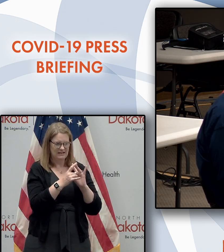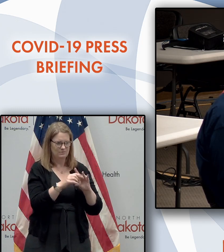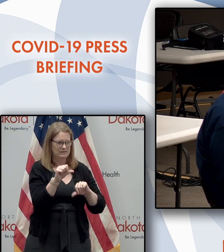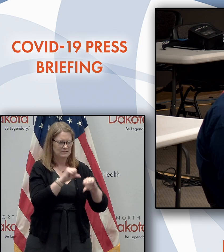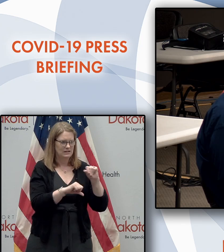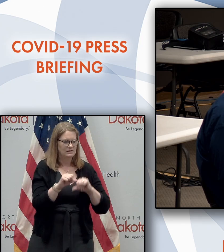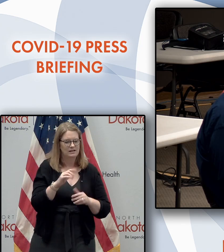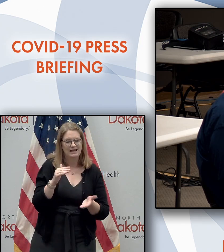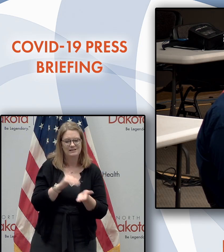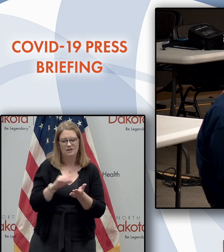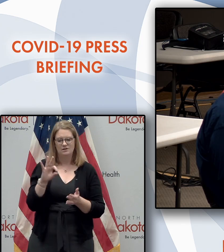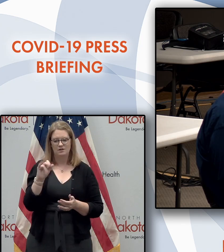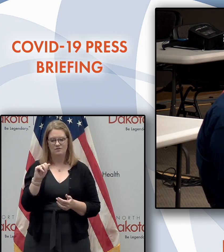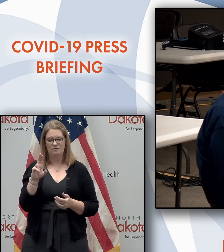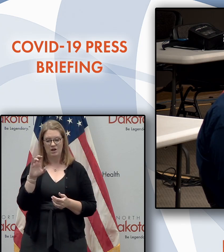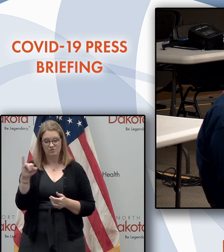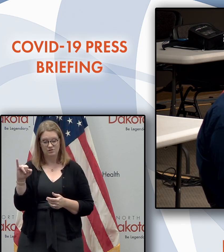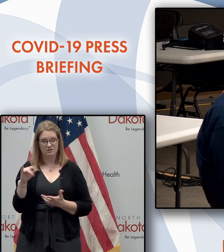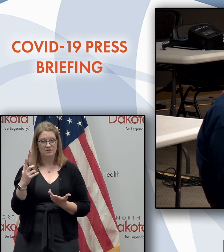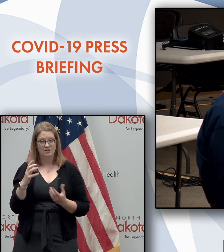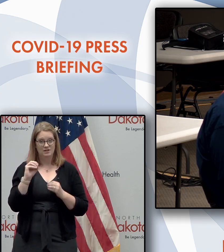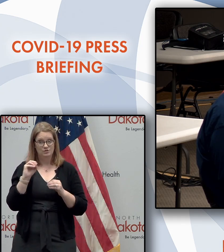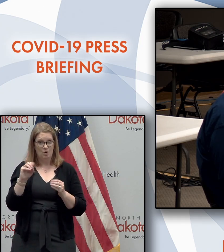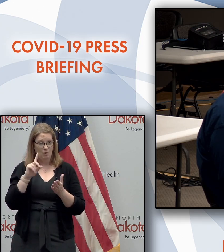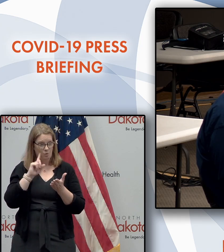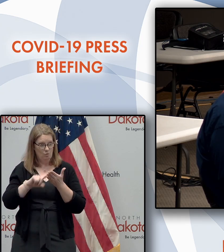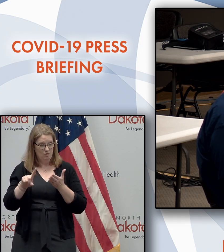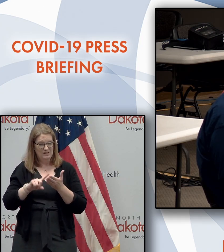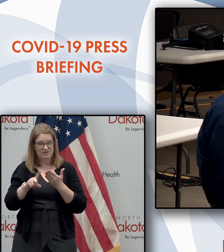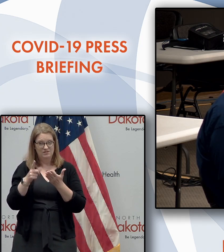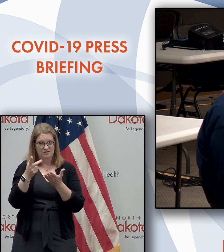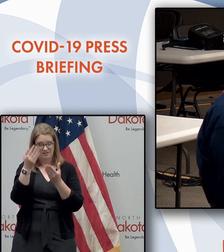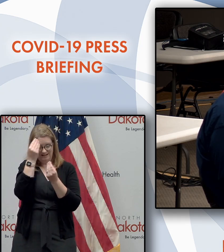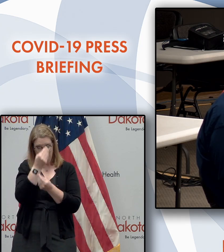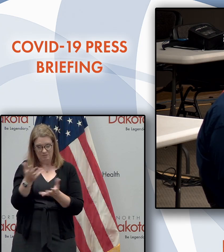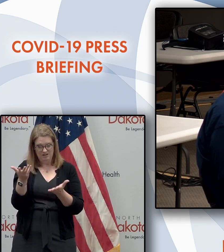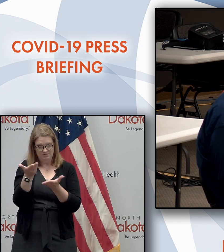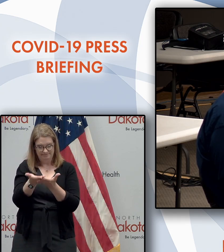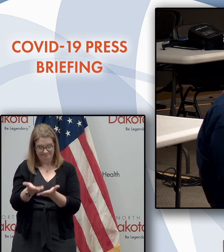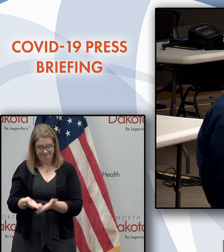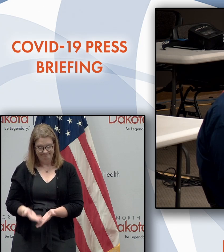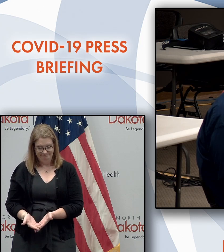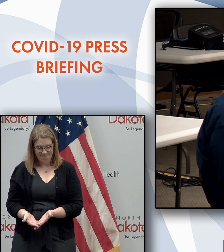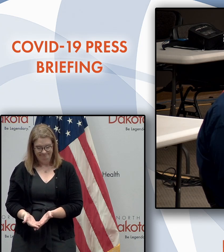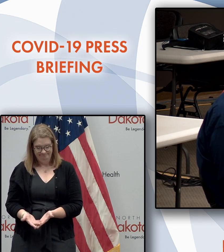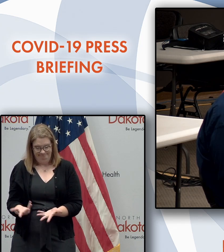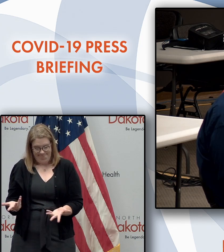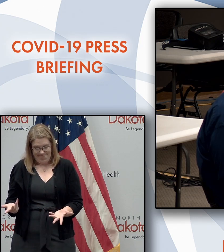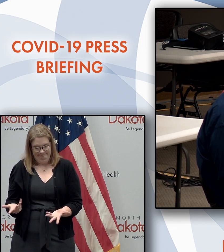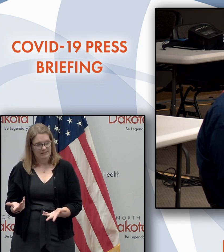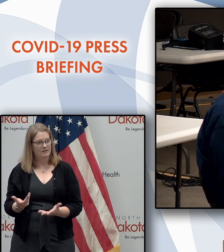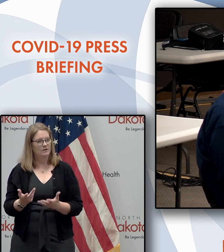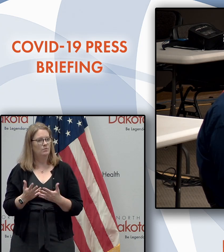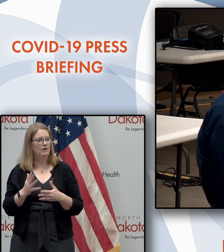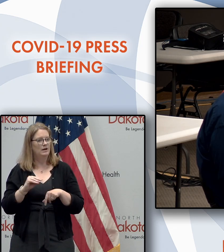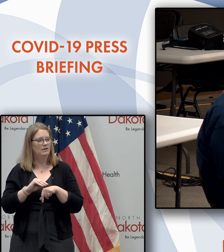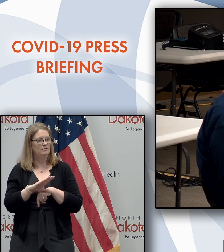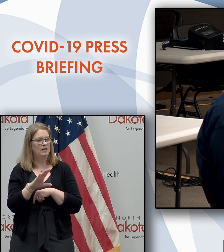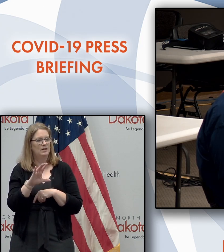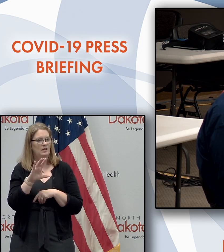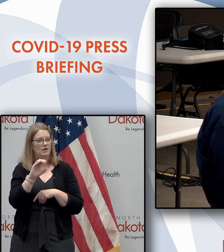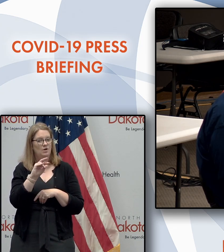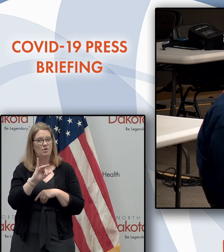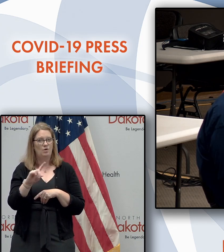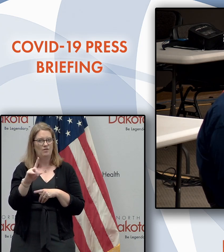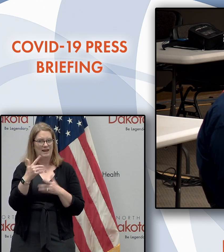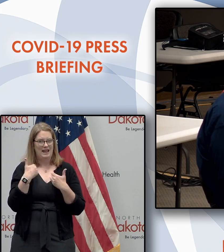is no study currently available that gives us data that shows what effect COVID-19 really